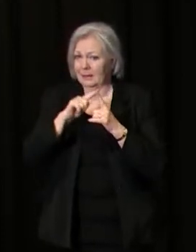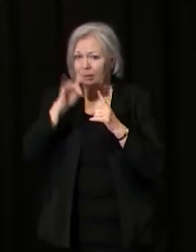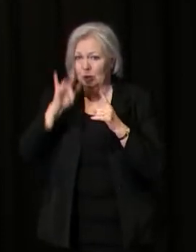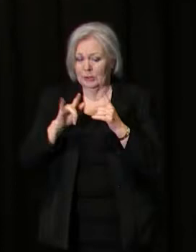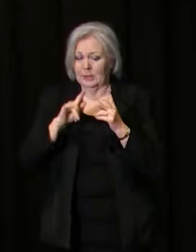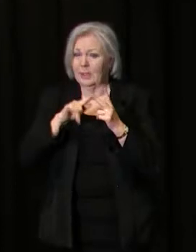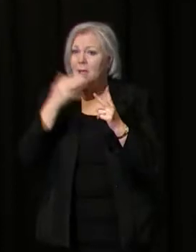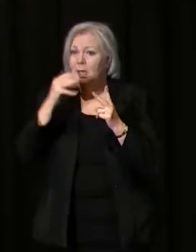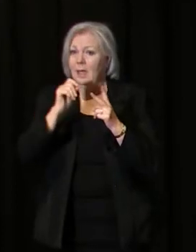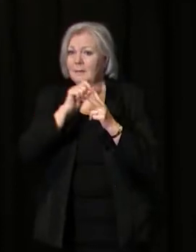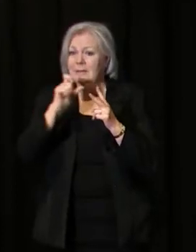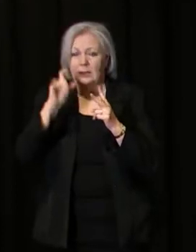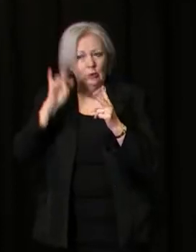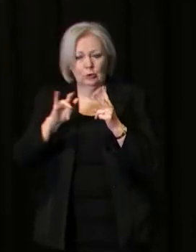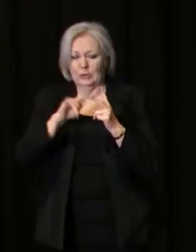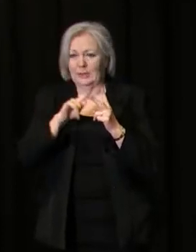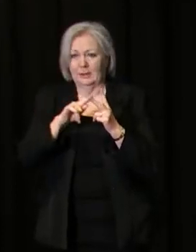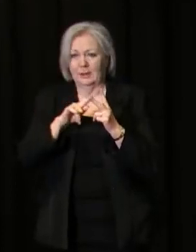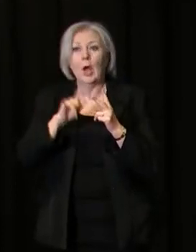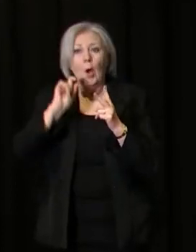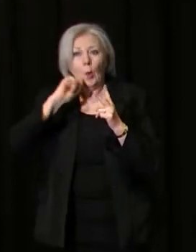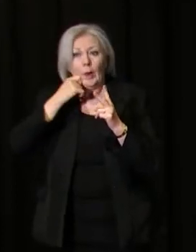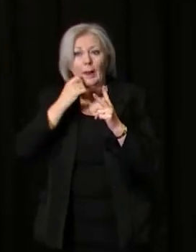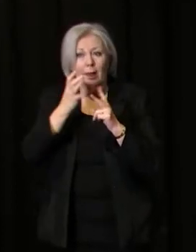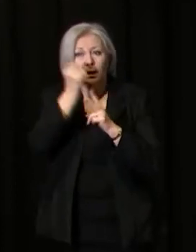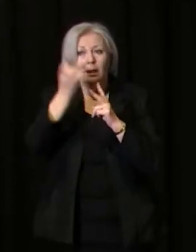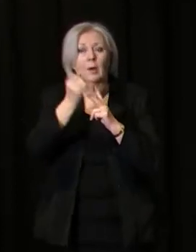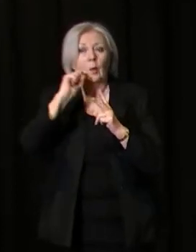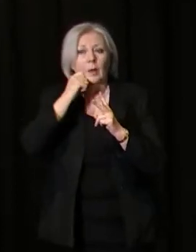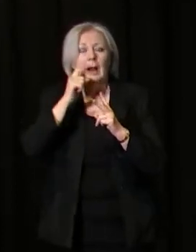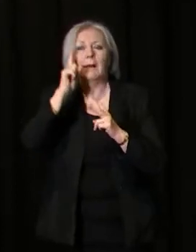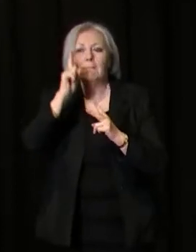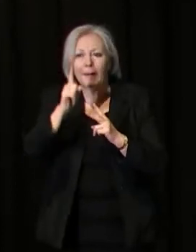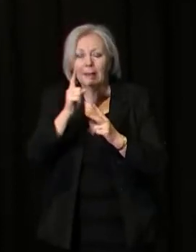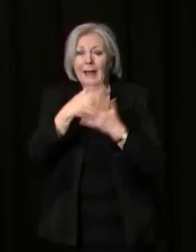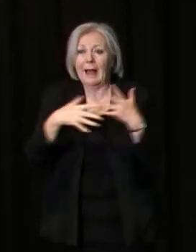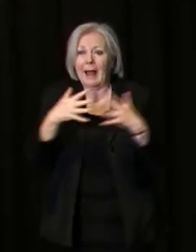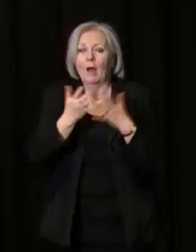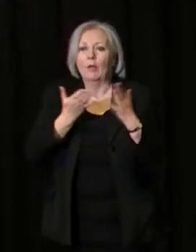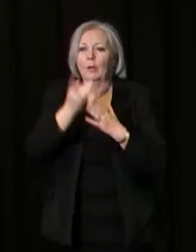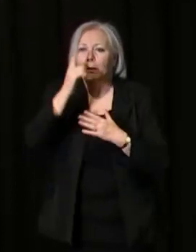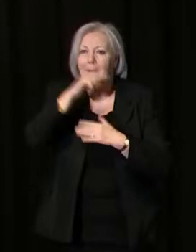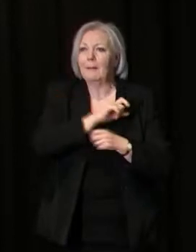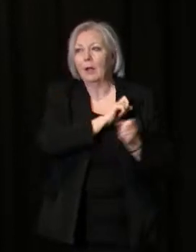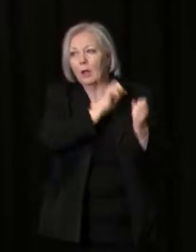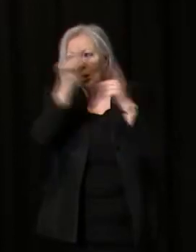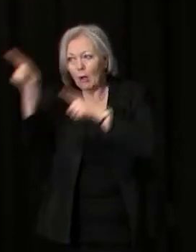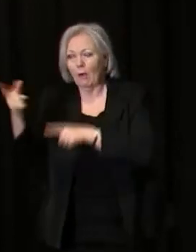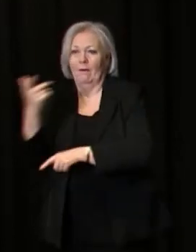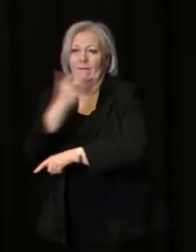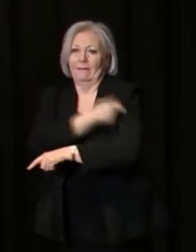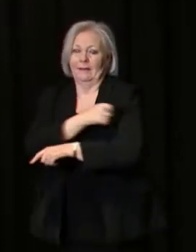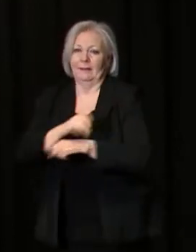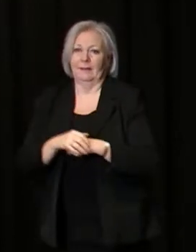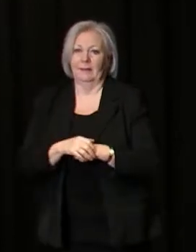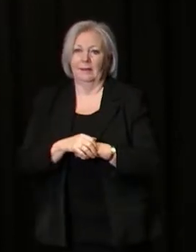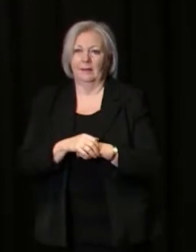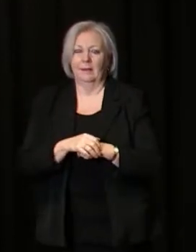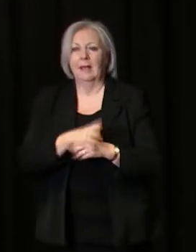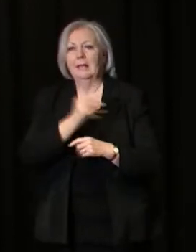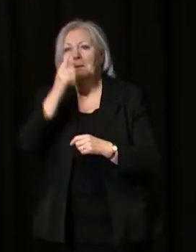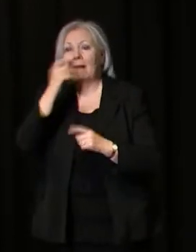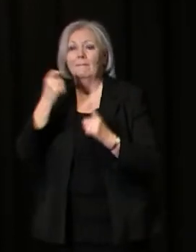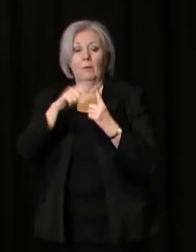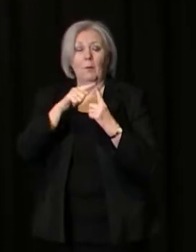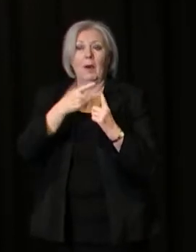at 90% yet. We're going to get there. But it only happens when individuals make those choices to honour their appointment, to turn up when they say they'll